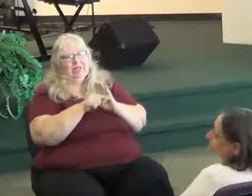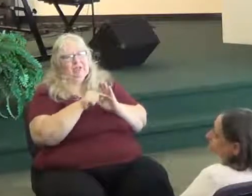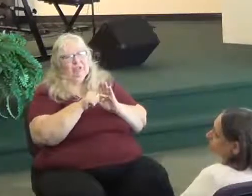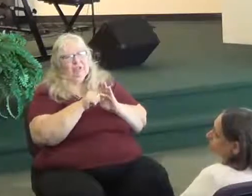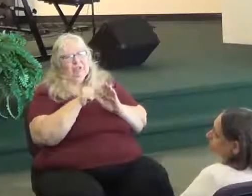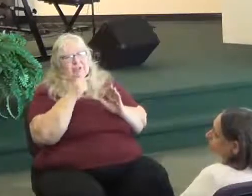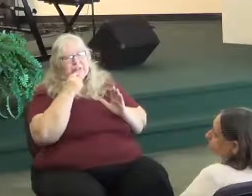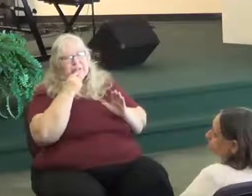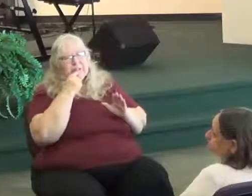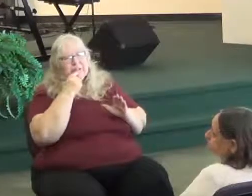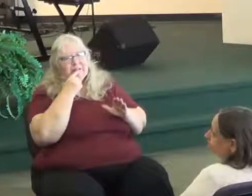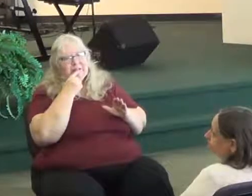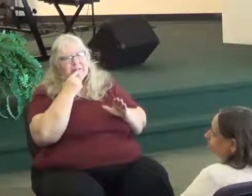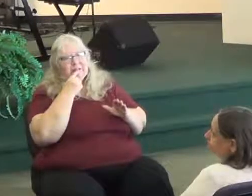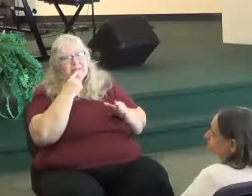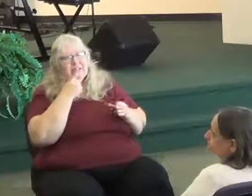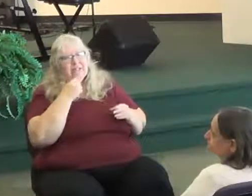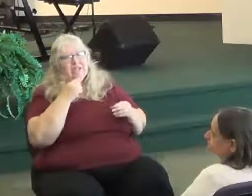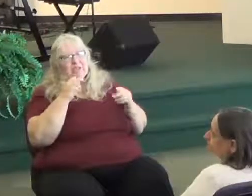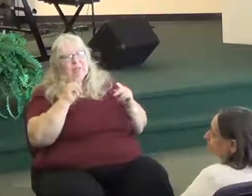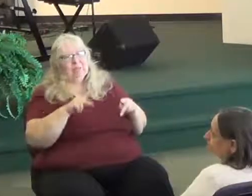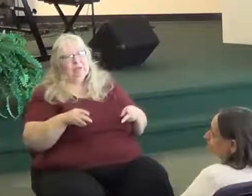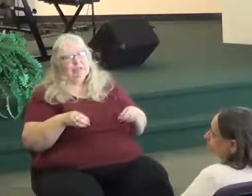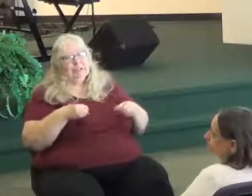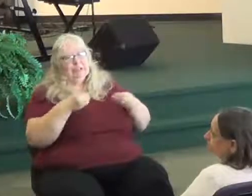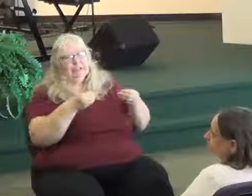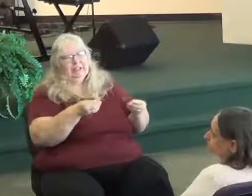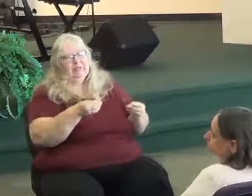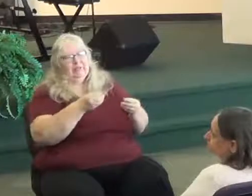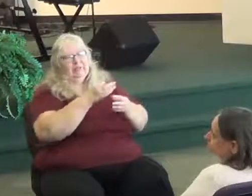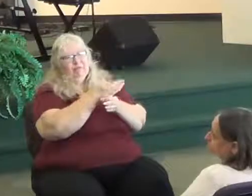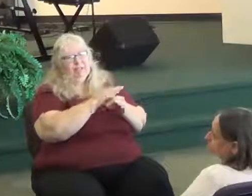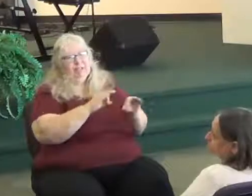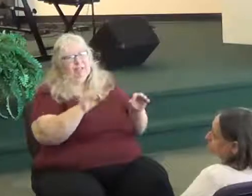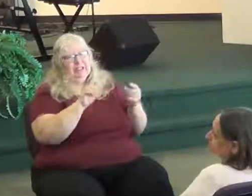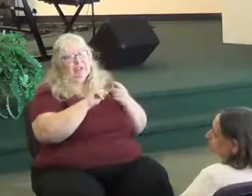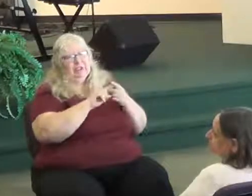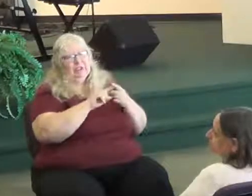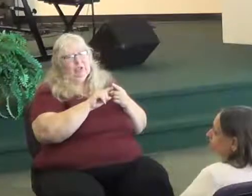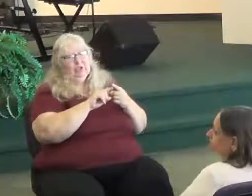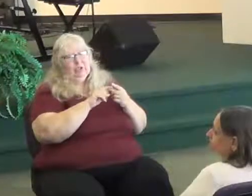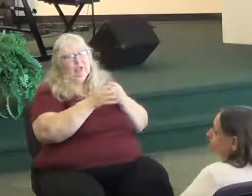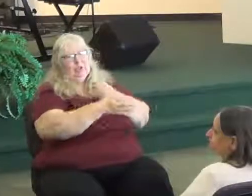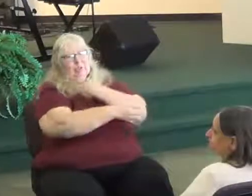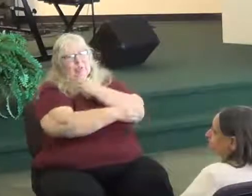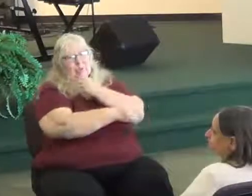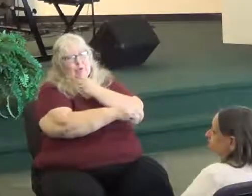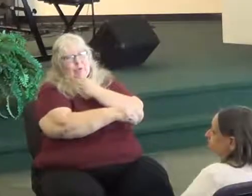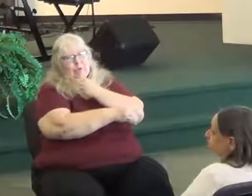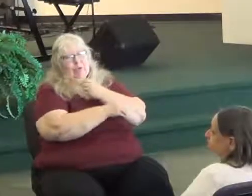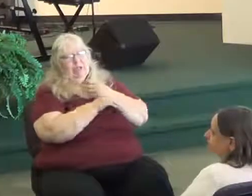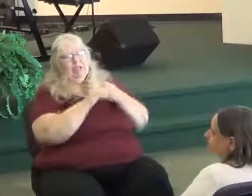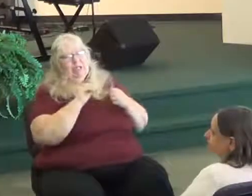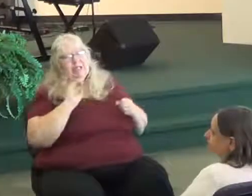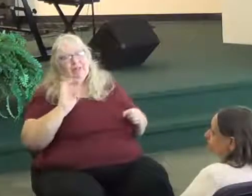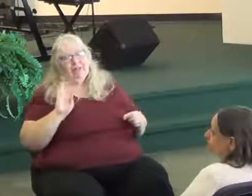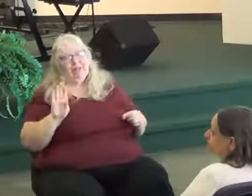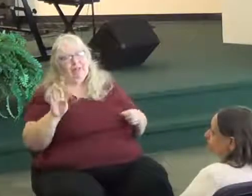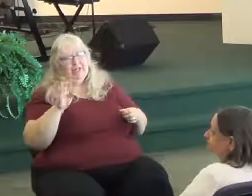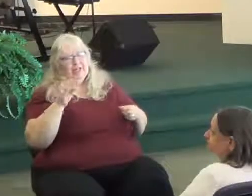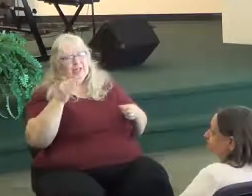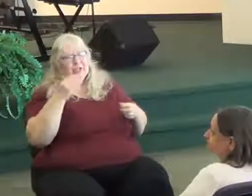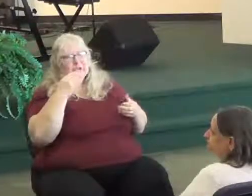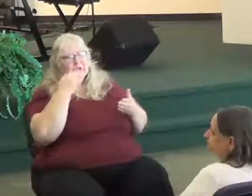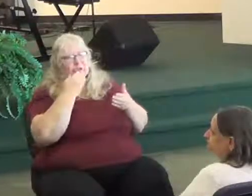share freely and give generously to the poor. Their good deeds will be remembered forever. I looked up, and